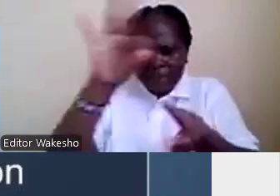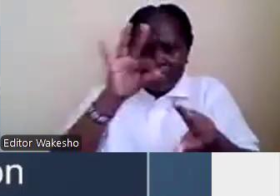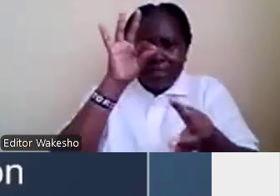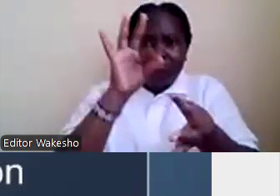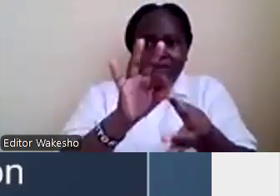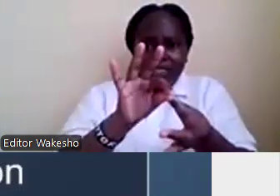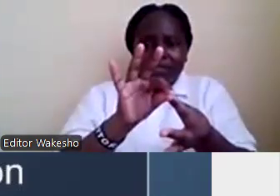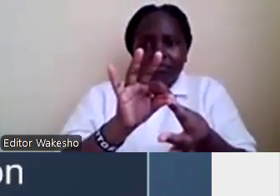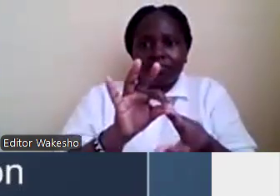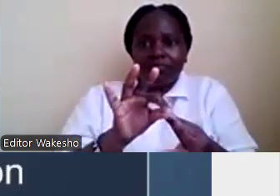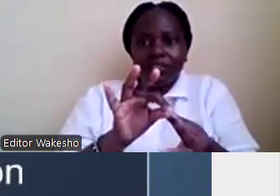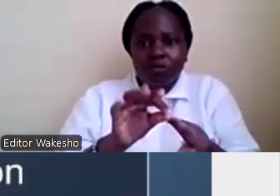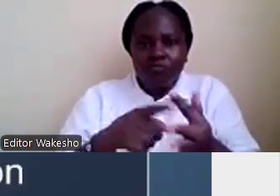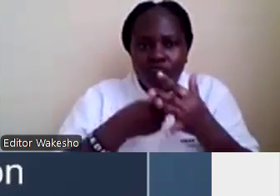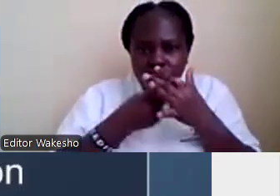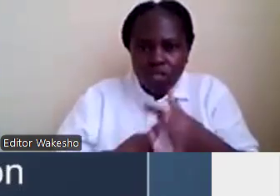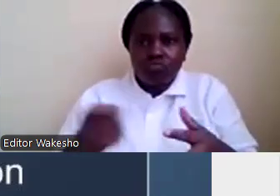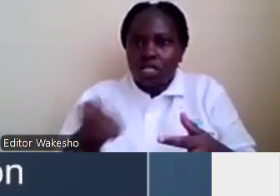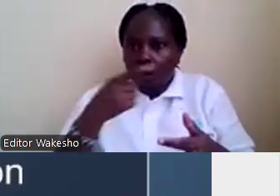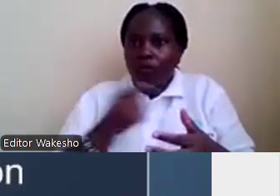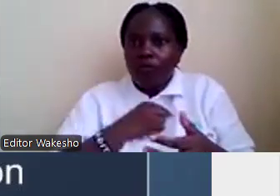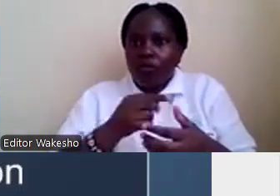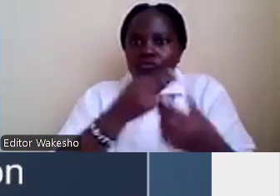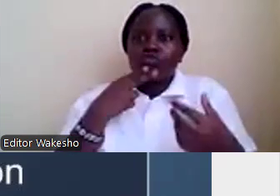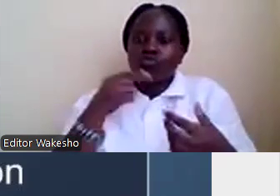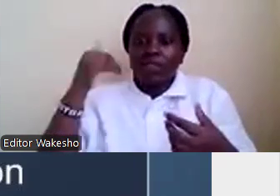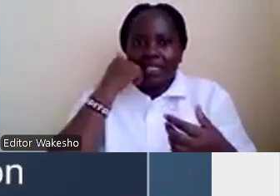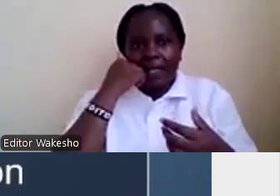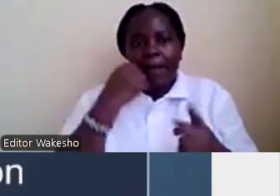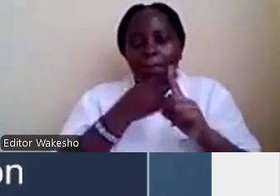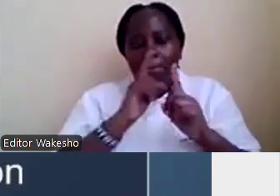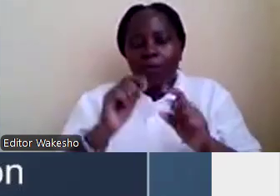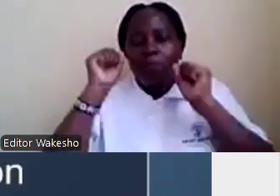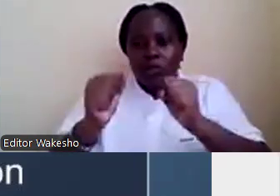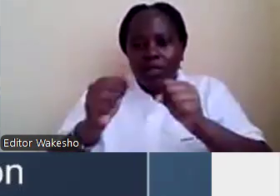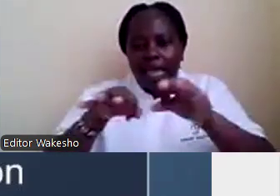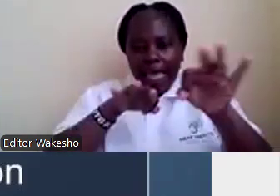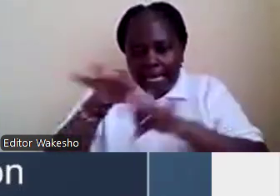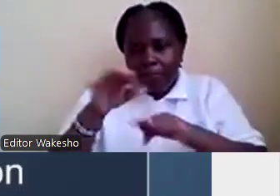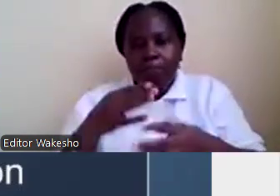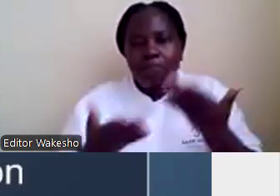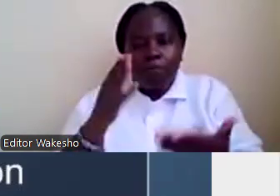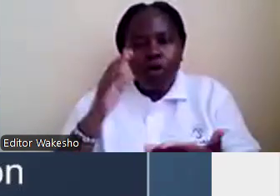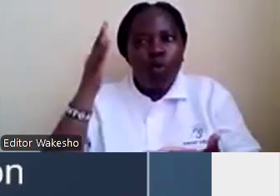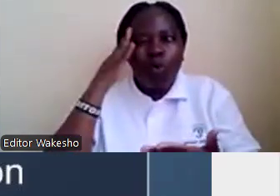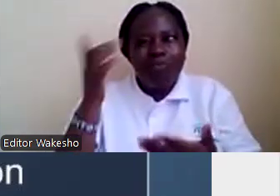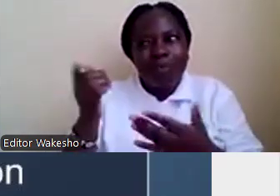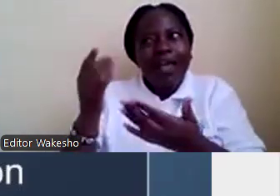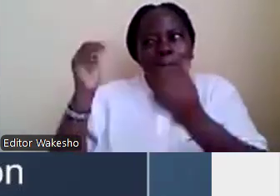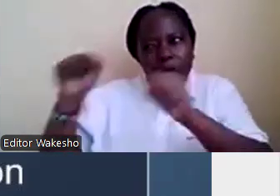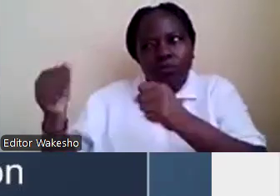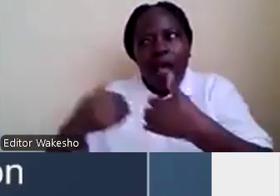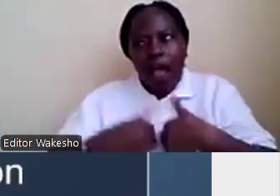fixed diagnosis. However, it does give us some indication, right, as to whether we need